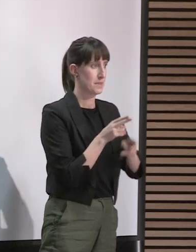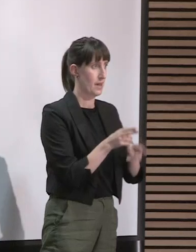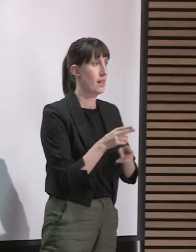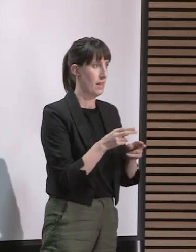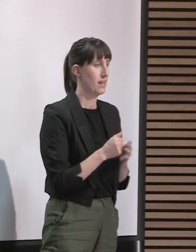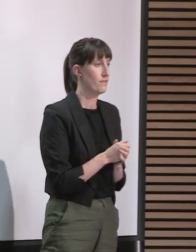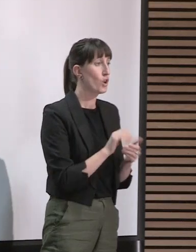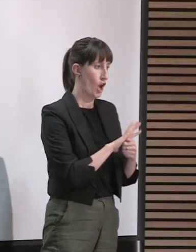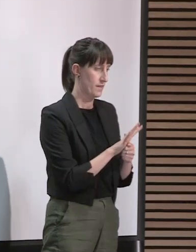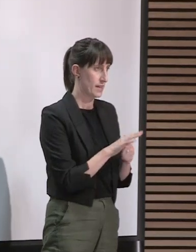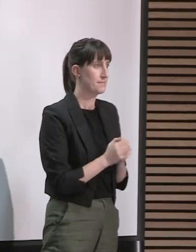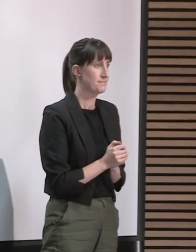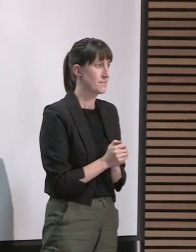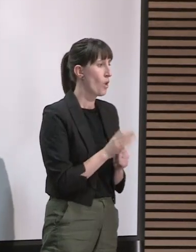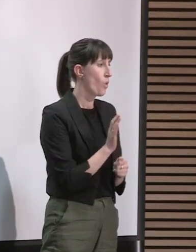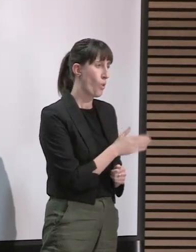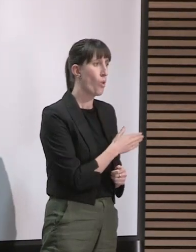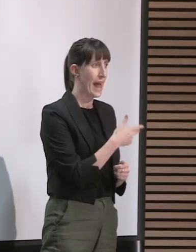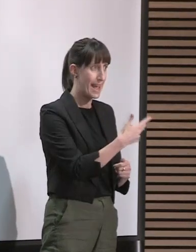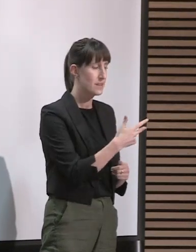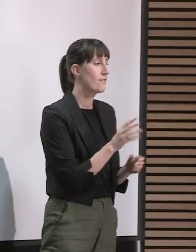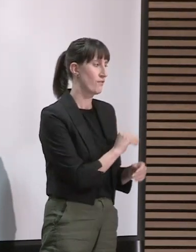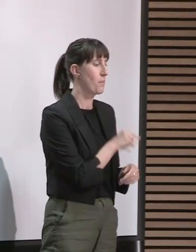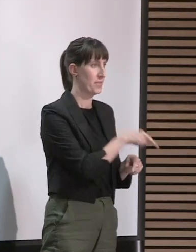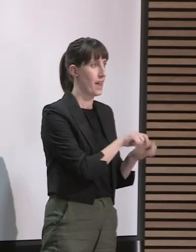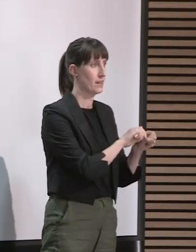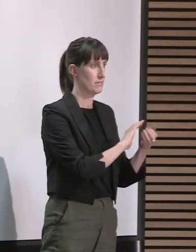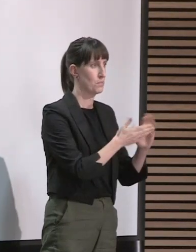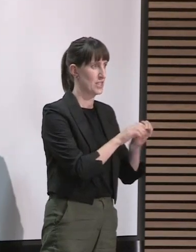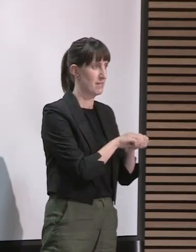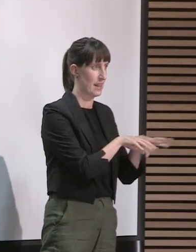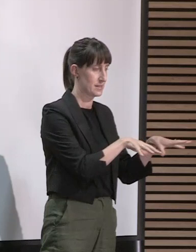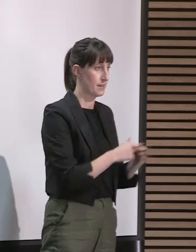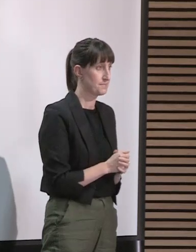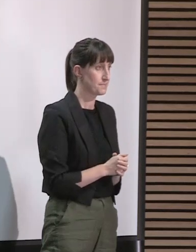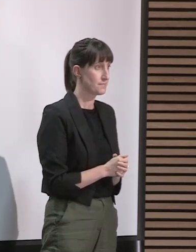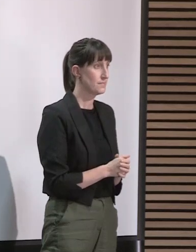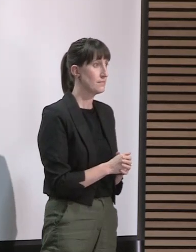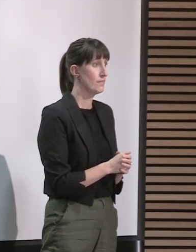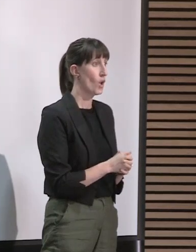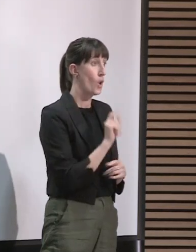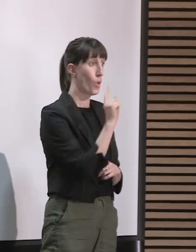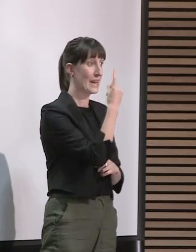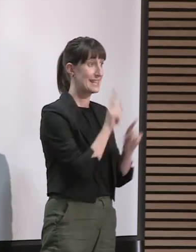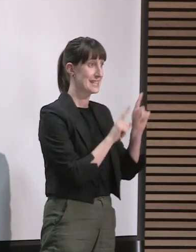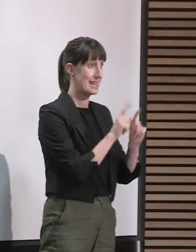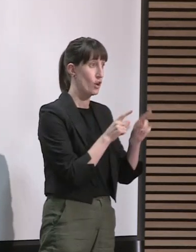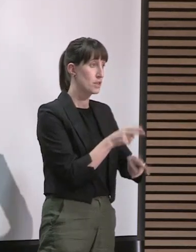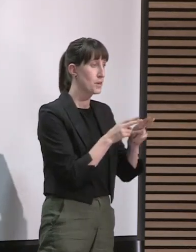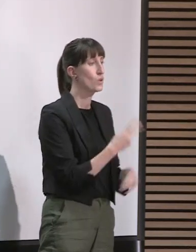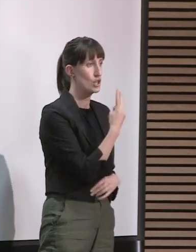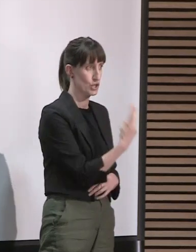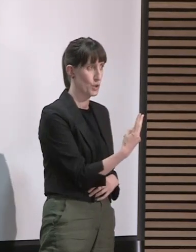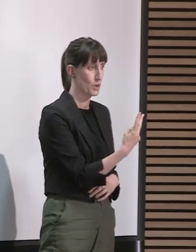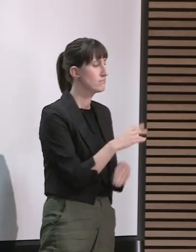for COVID-19, all are part of the Auckland community cluster. 2 patients are in Auckland City Hospital, both are